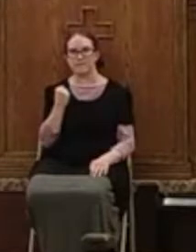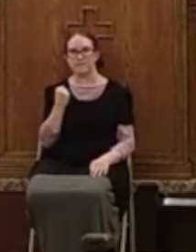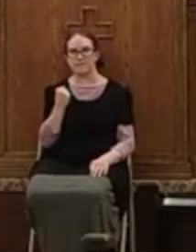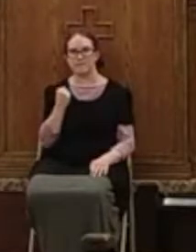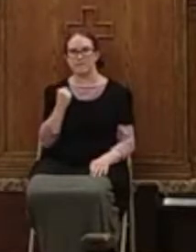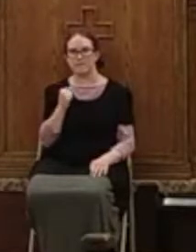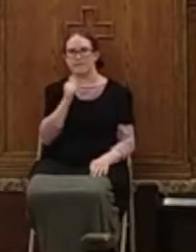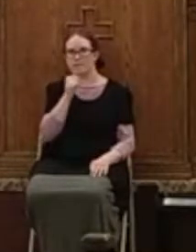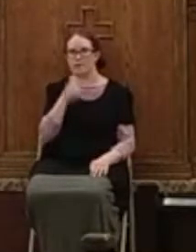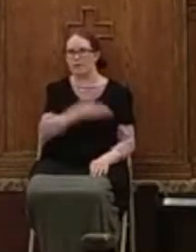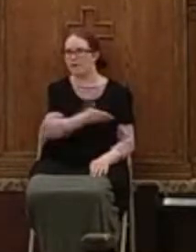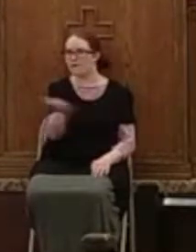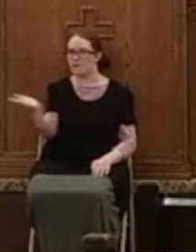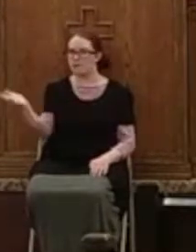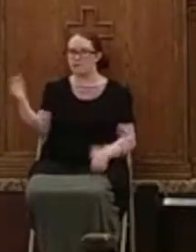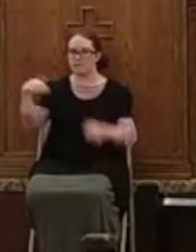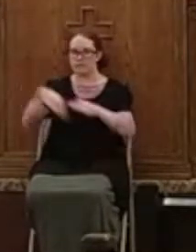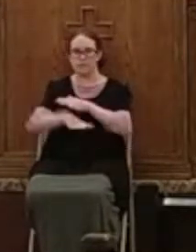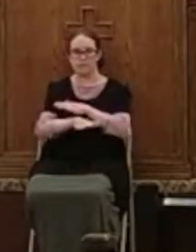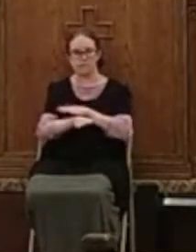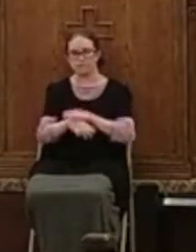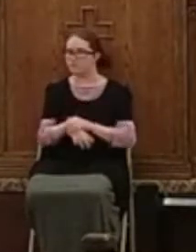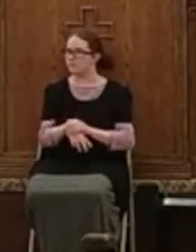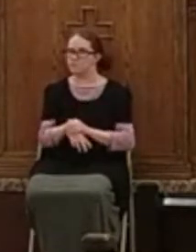Not everybody can go there.